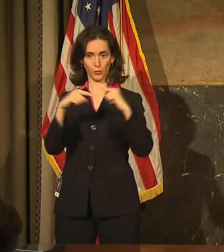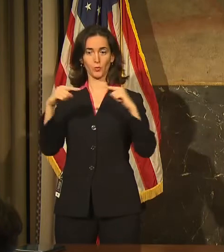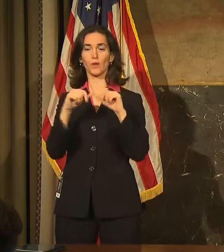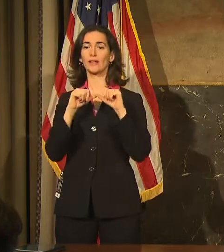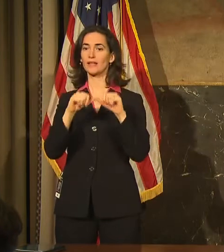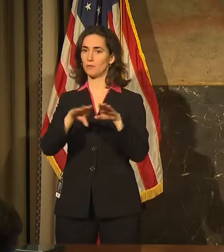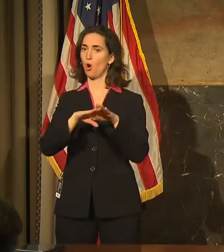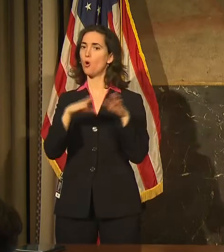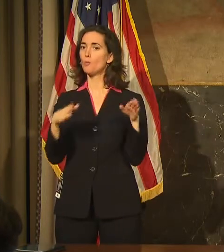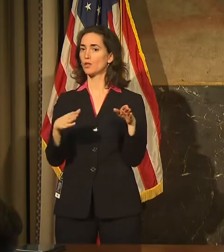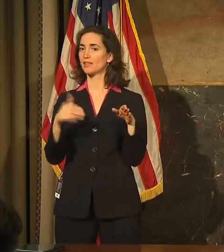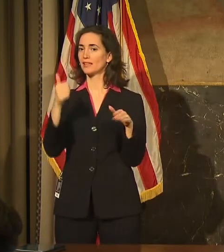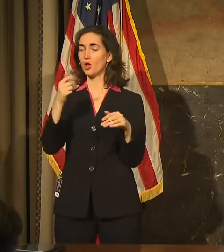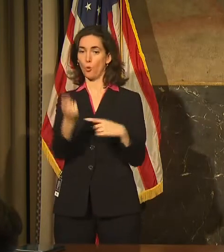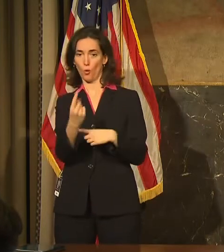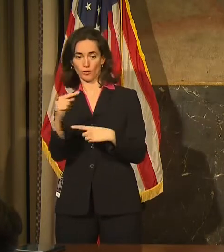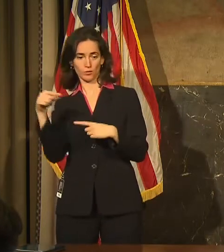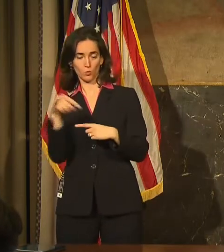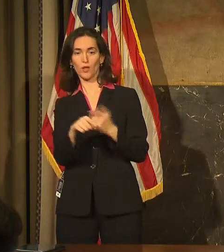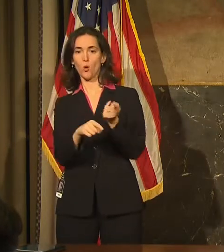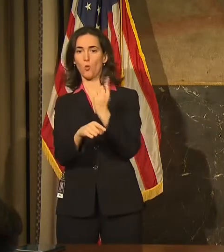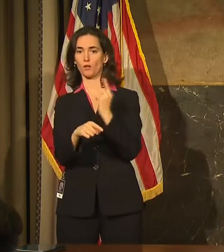the event.